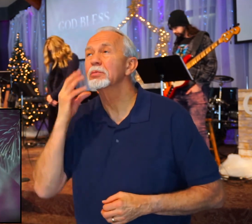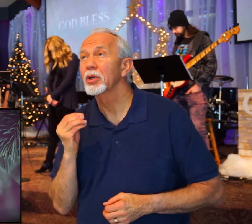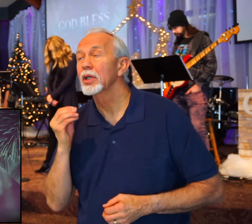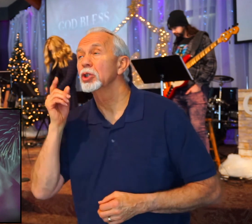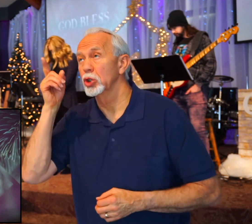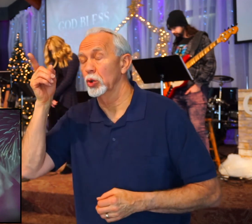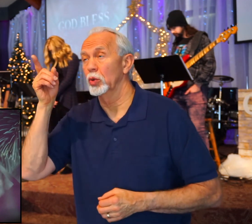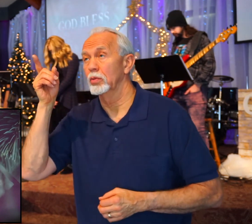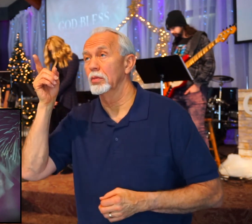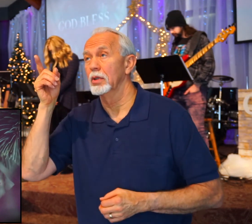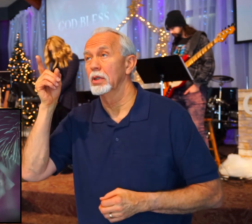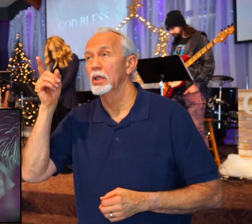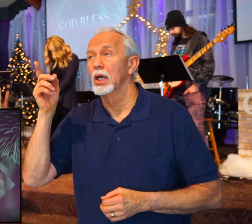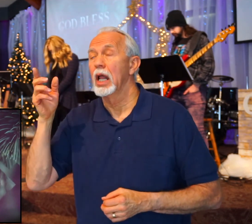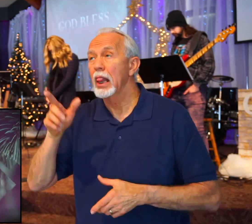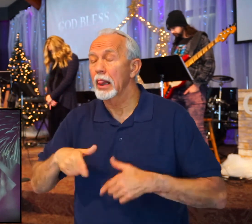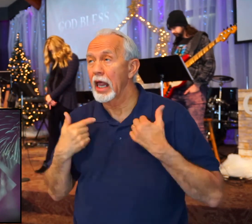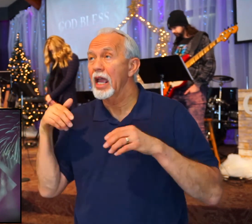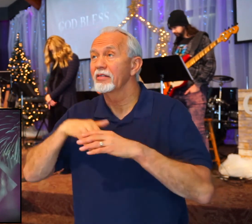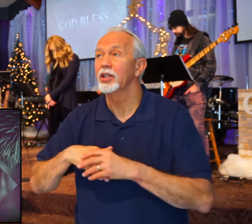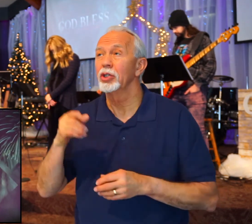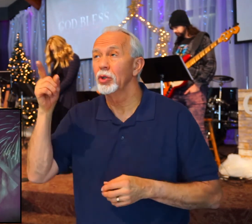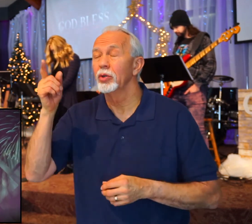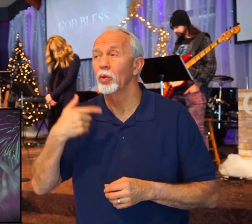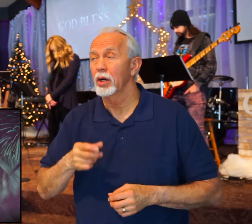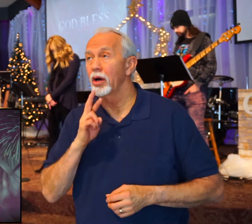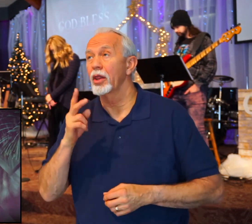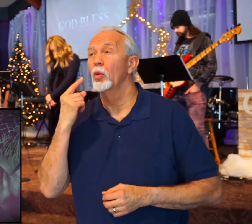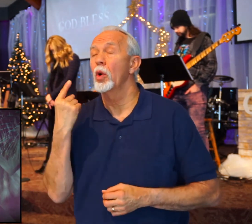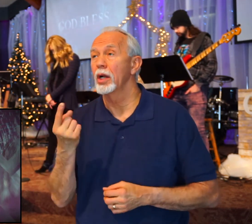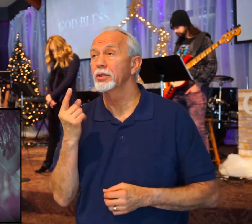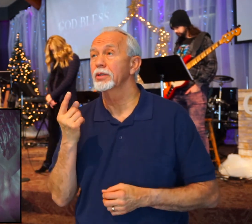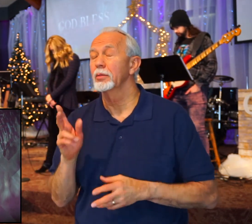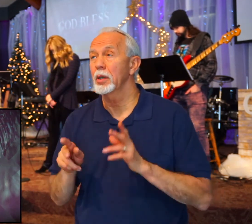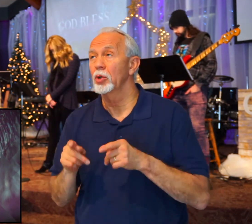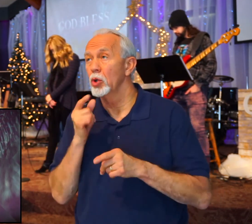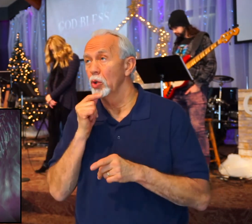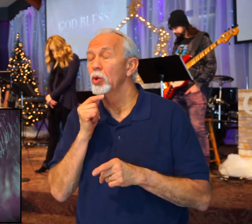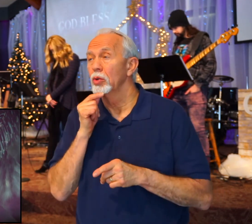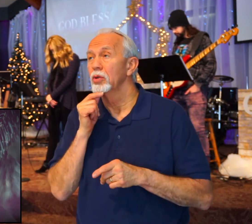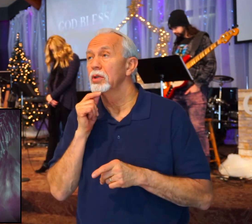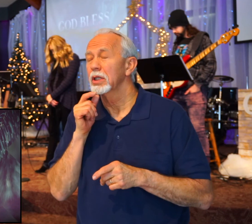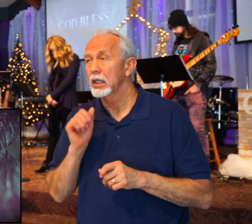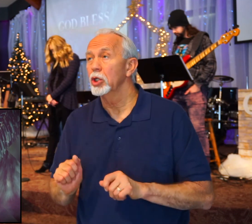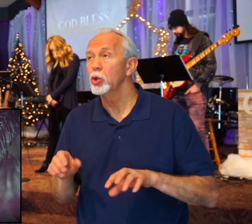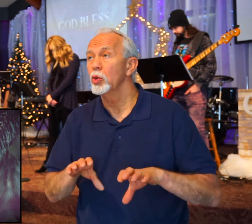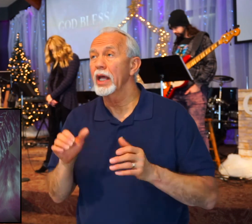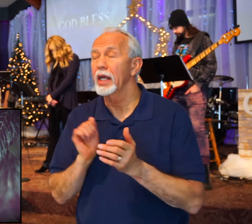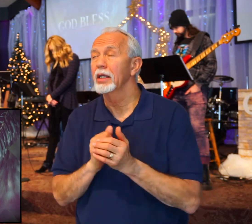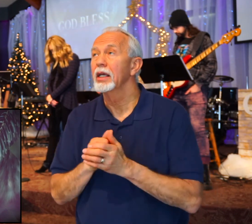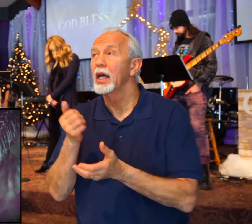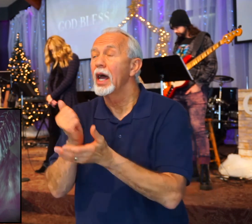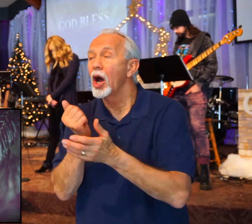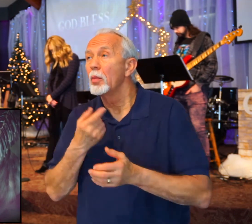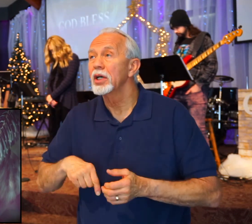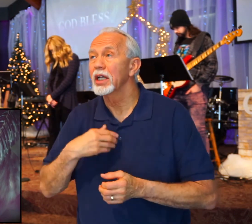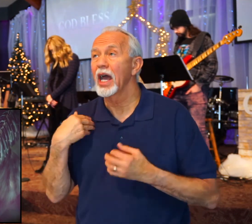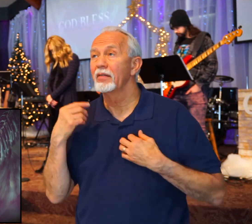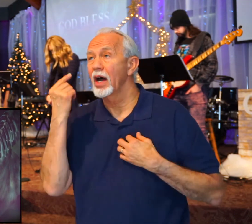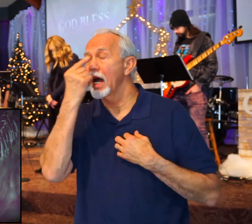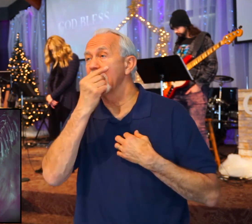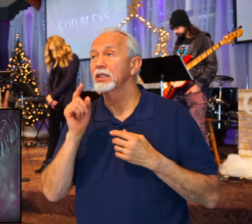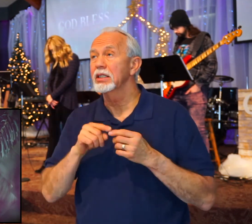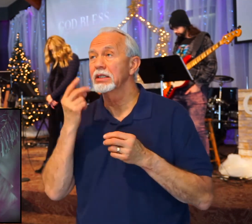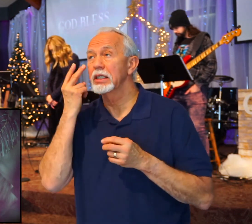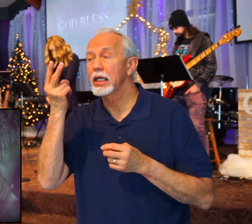and life in you, and we're the ones to do that. And Father, help us just to have eyes to